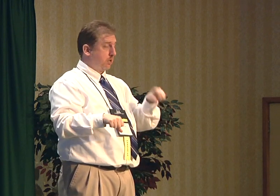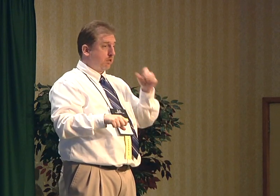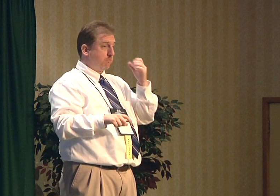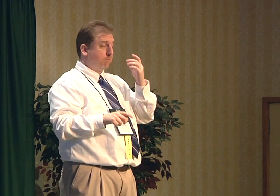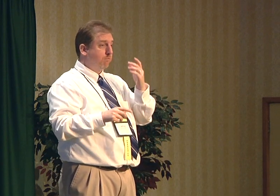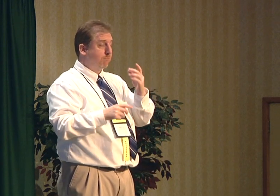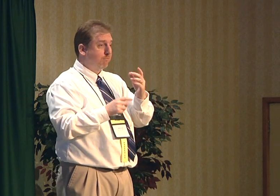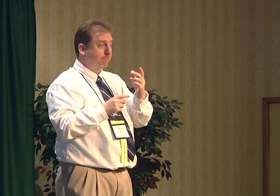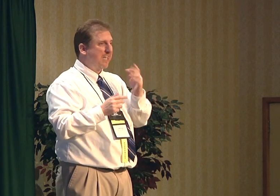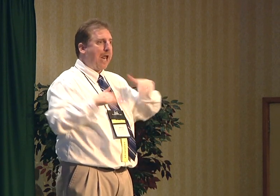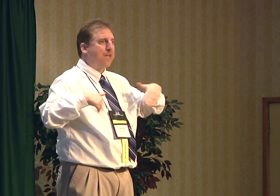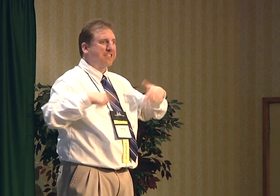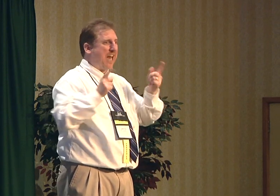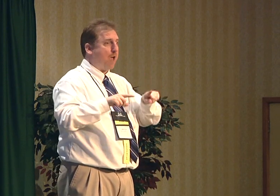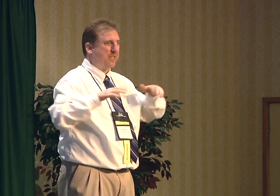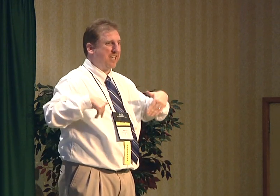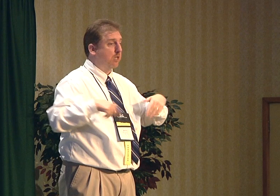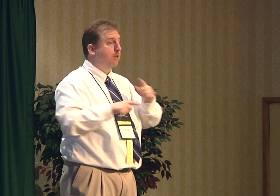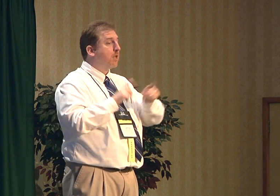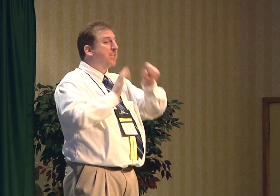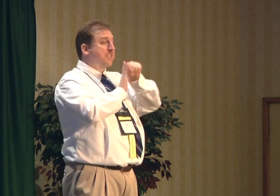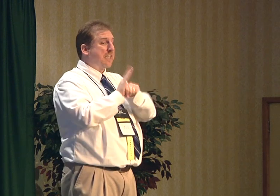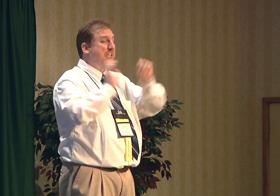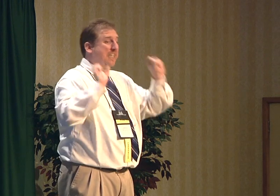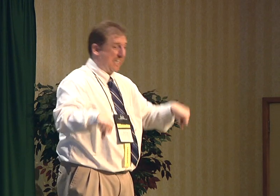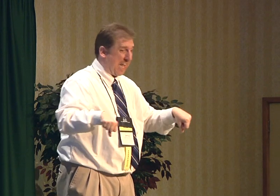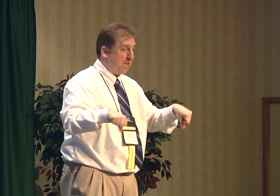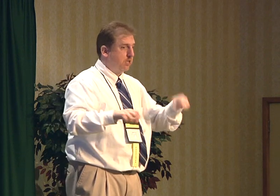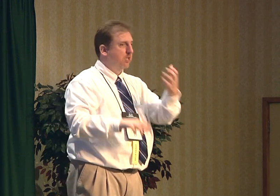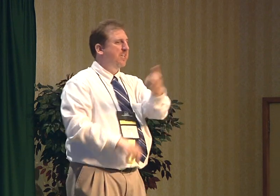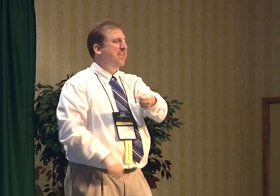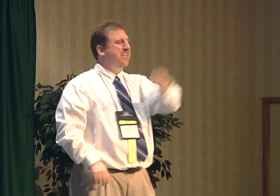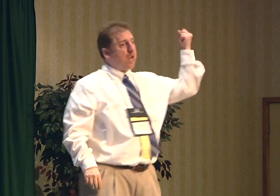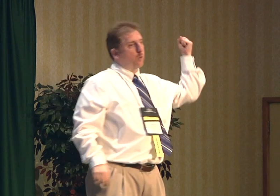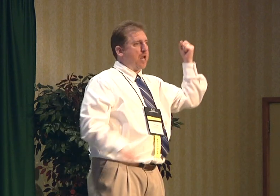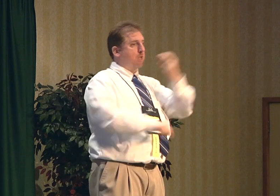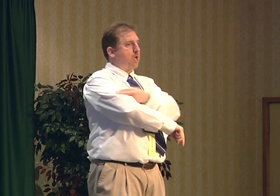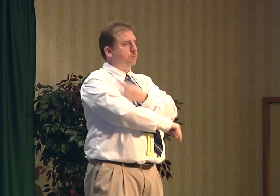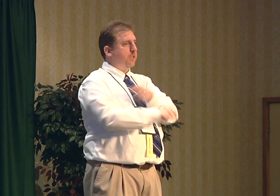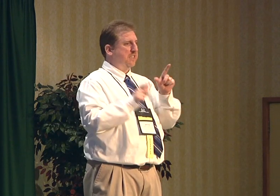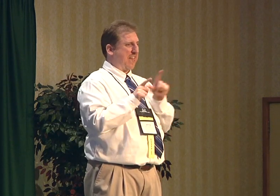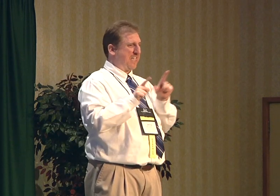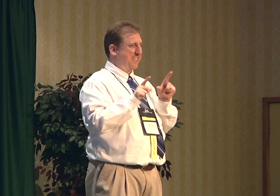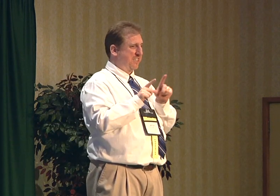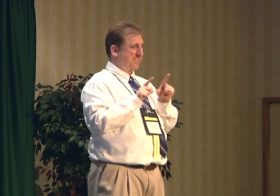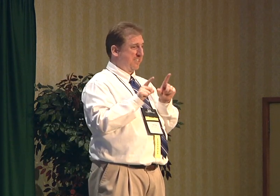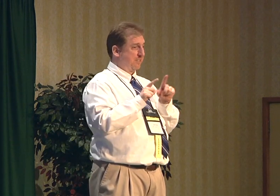then the state could, this has never happened yet, but it's possible that the state would take away the hospital's